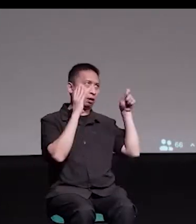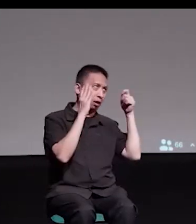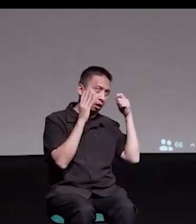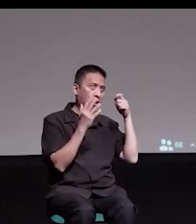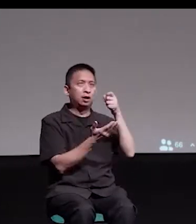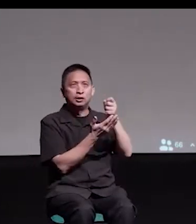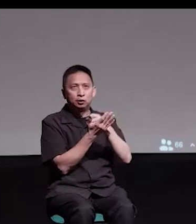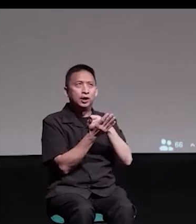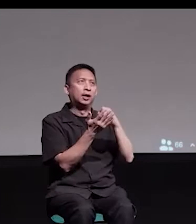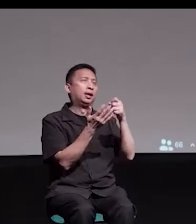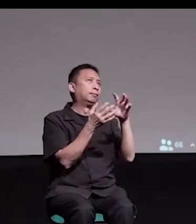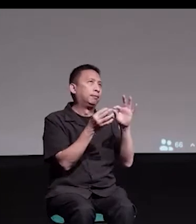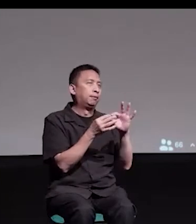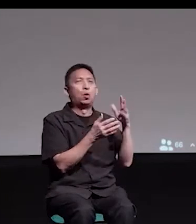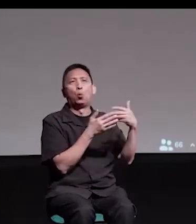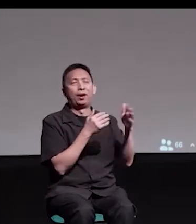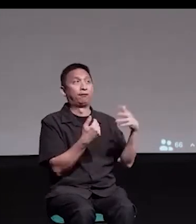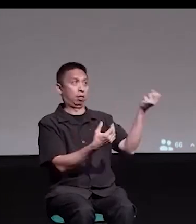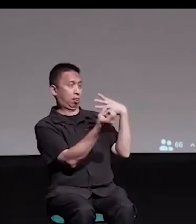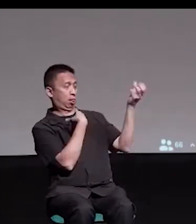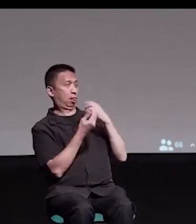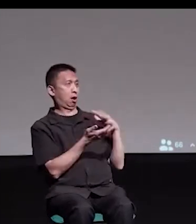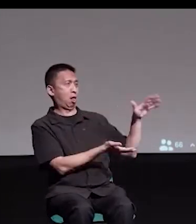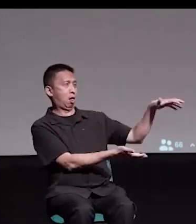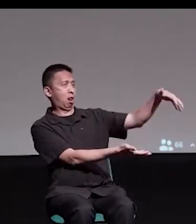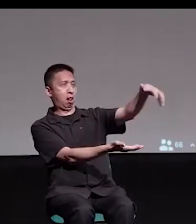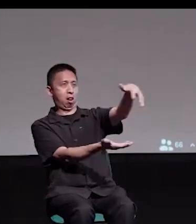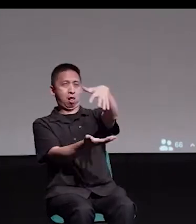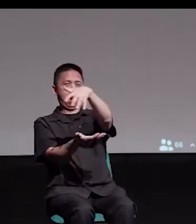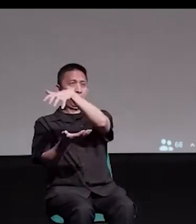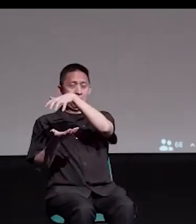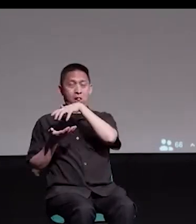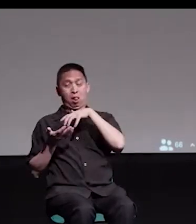And sometimes it goes from the